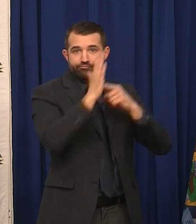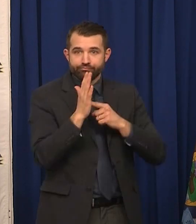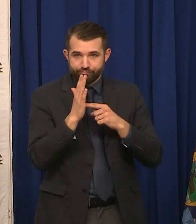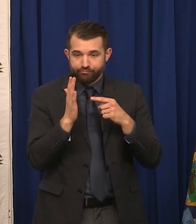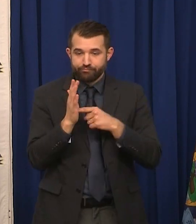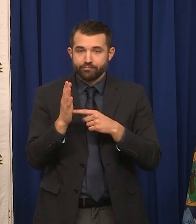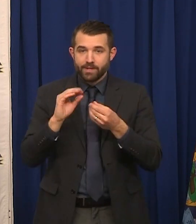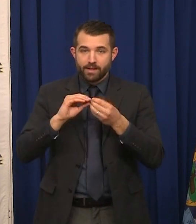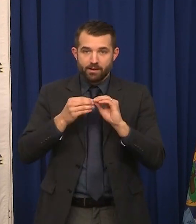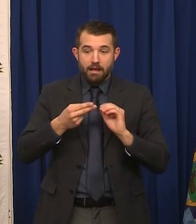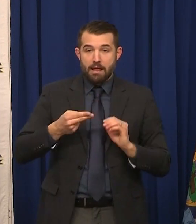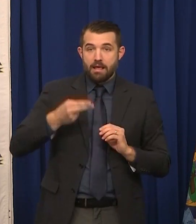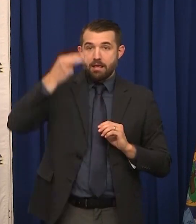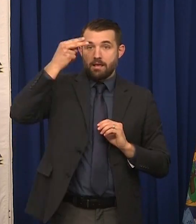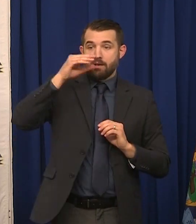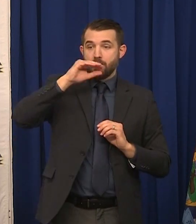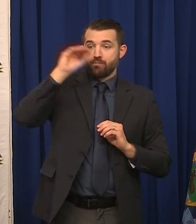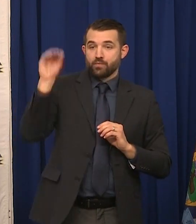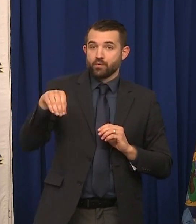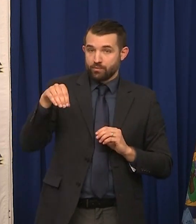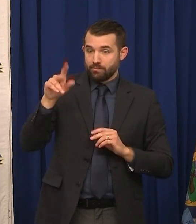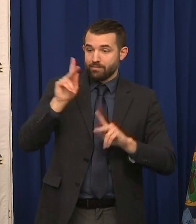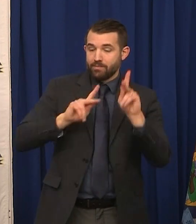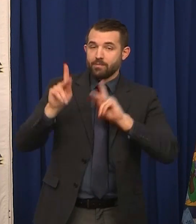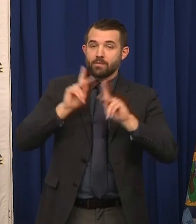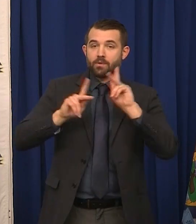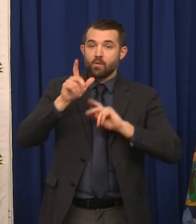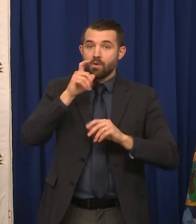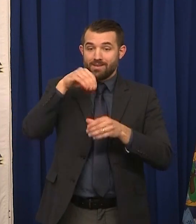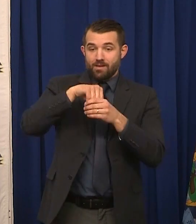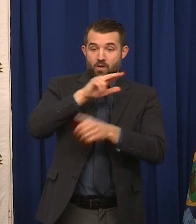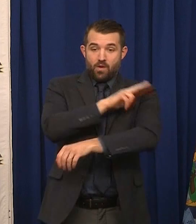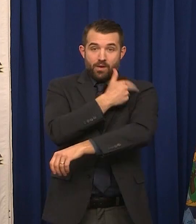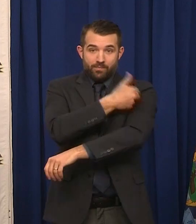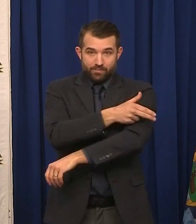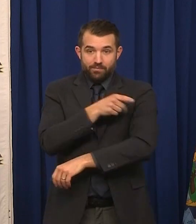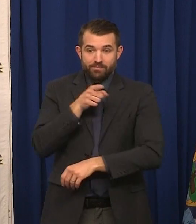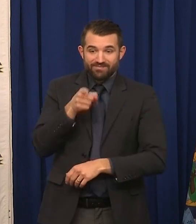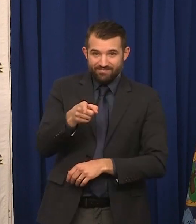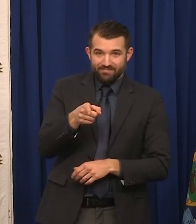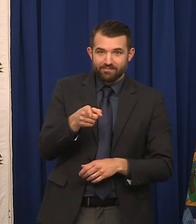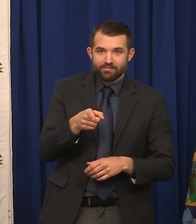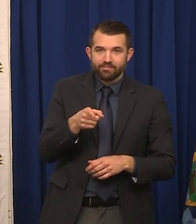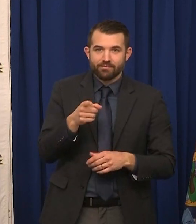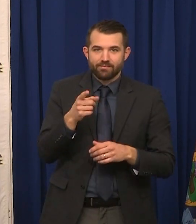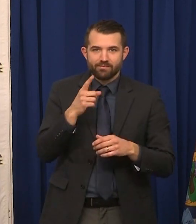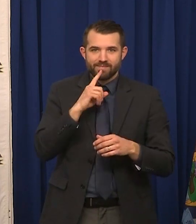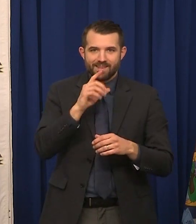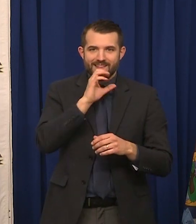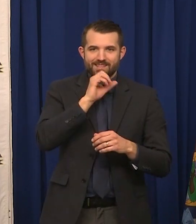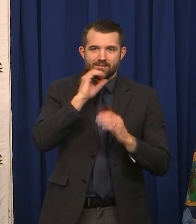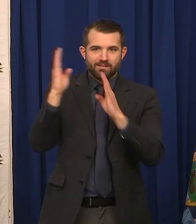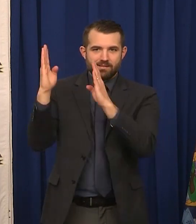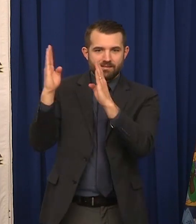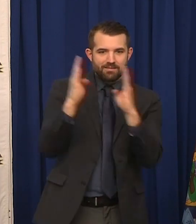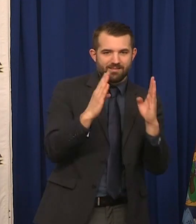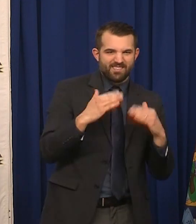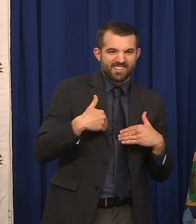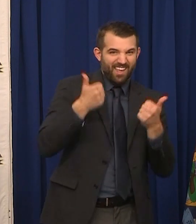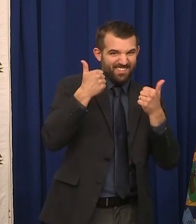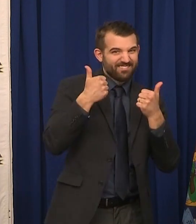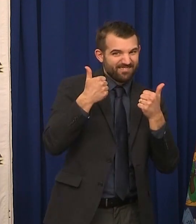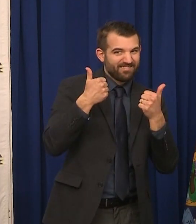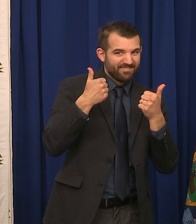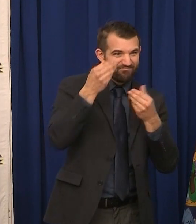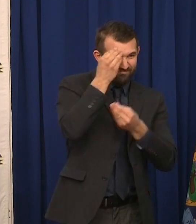percentage of individuals who have to be hospitalized are in this younger age group. The data suggests that